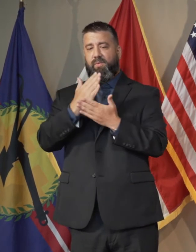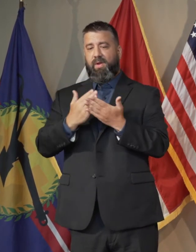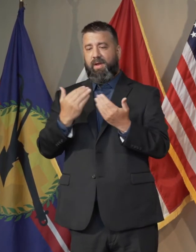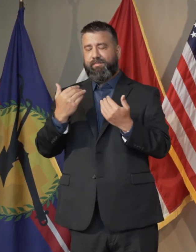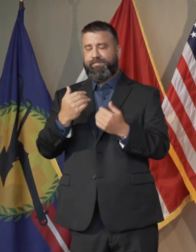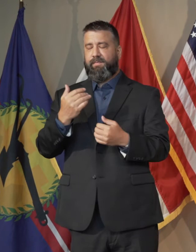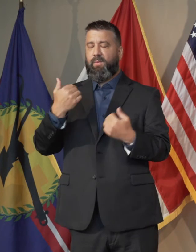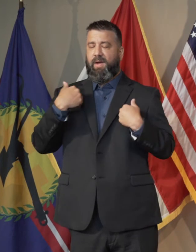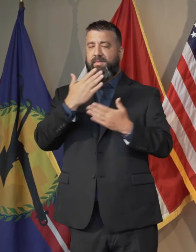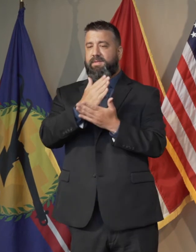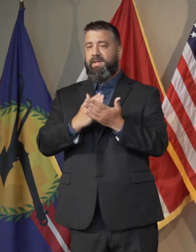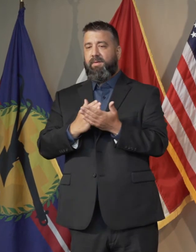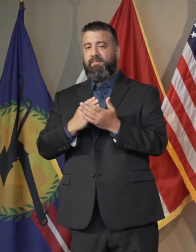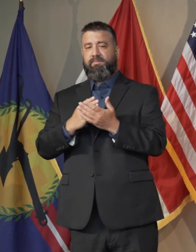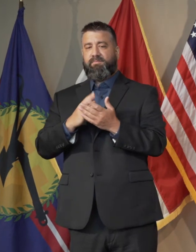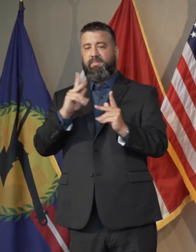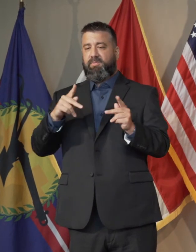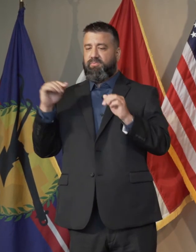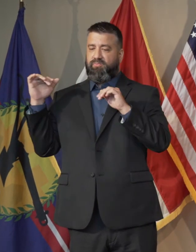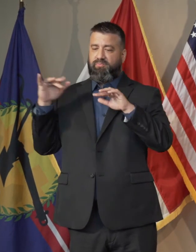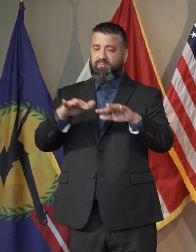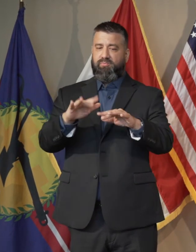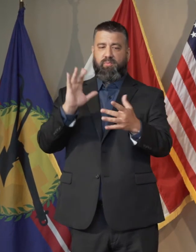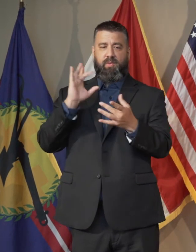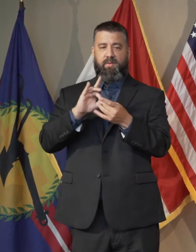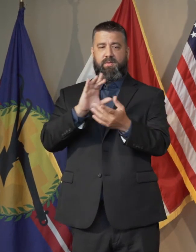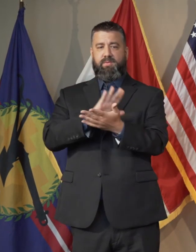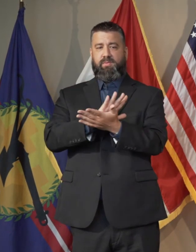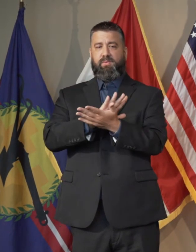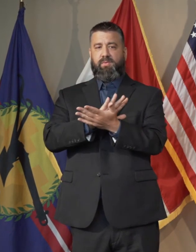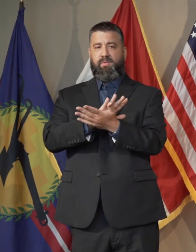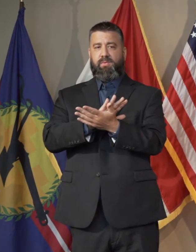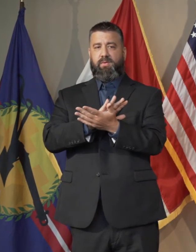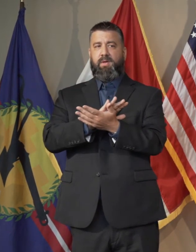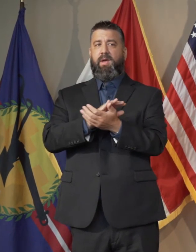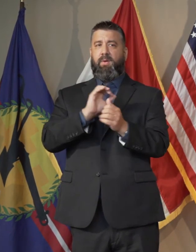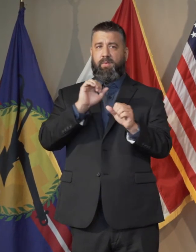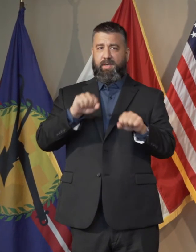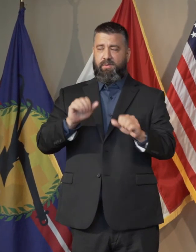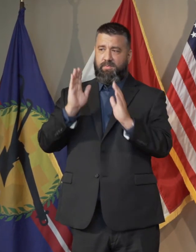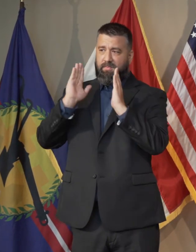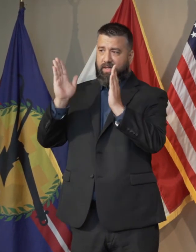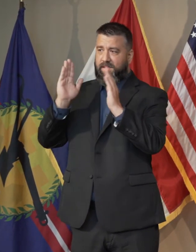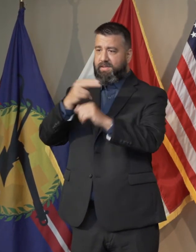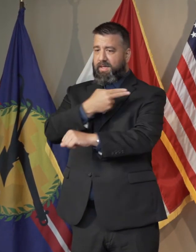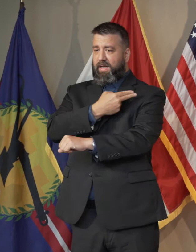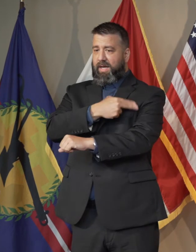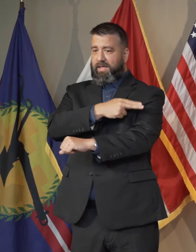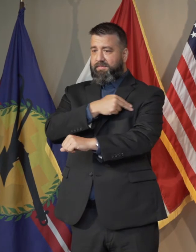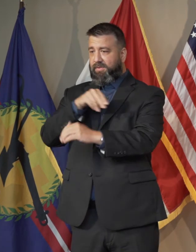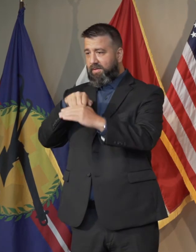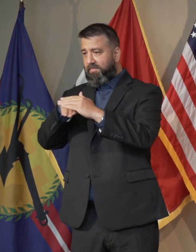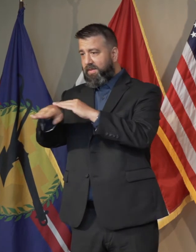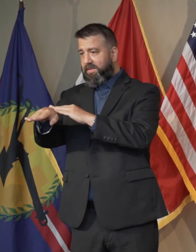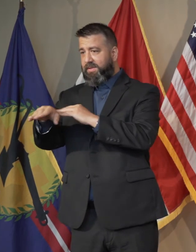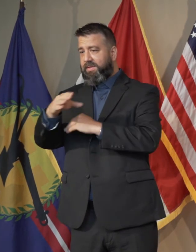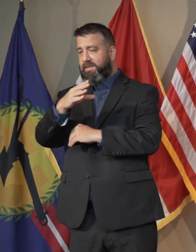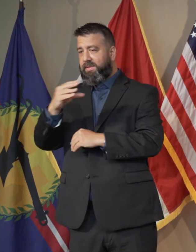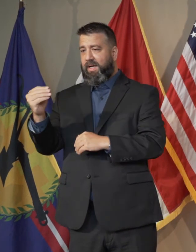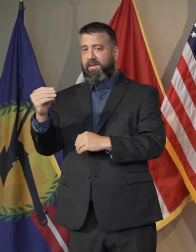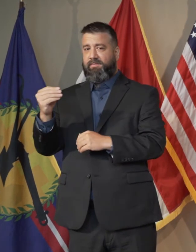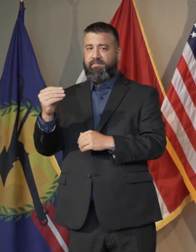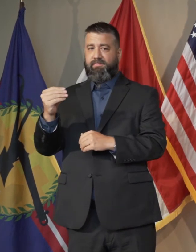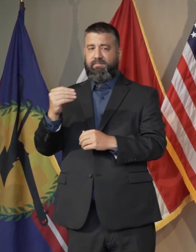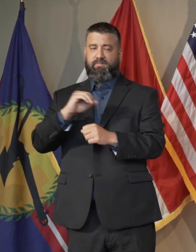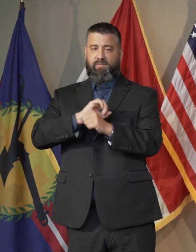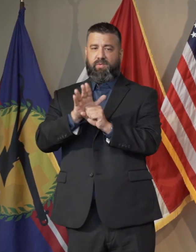with schools, and we need to continue to watch the new admissions in hospitals. Over the past week or so, especially the past few